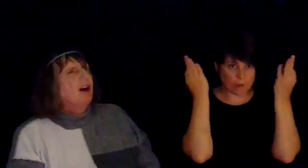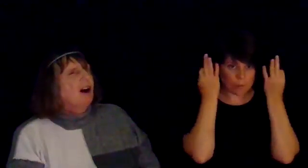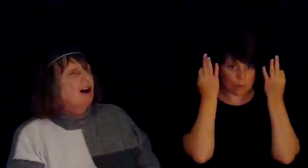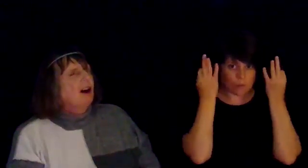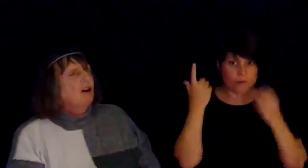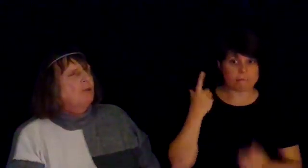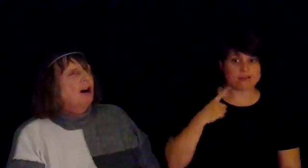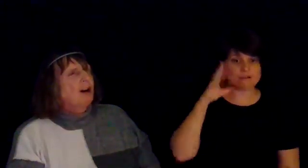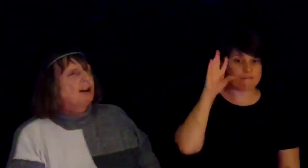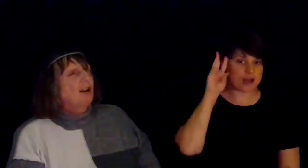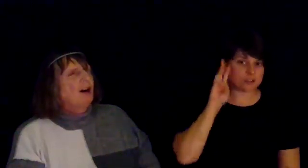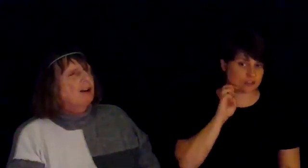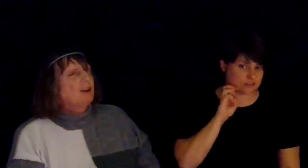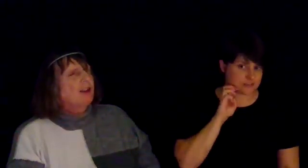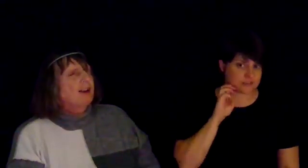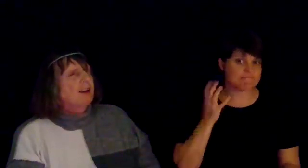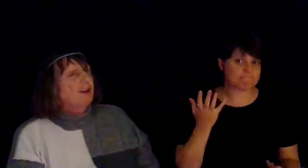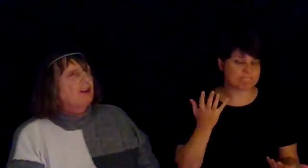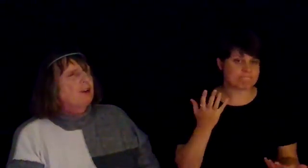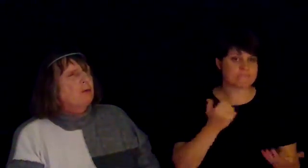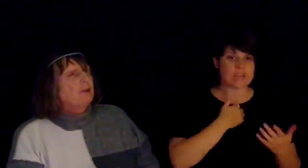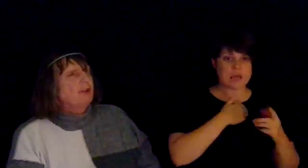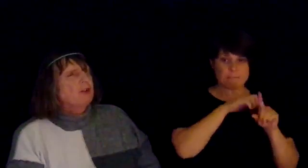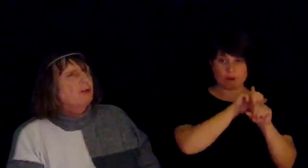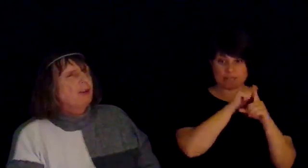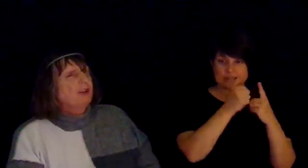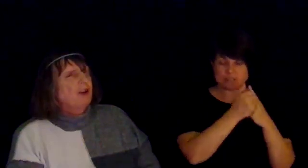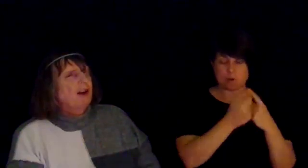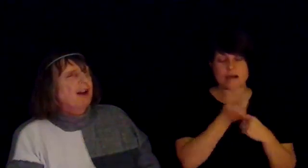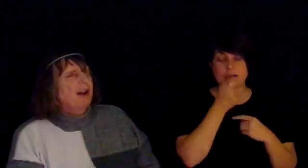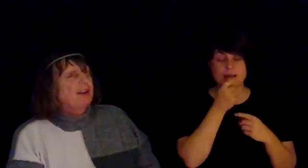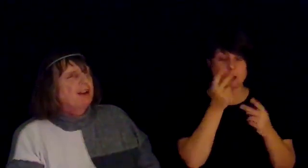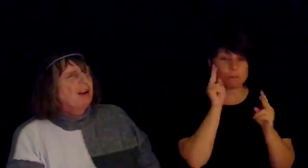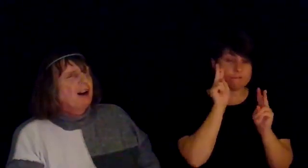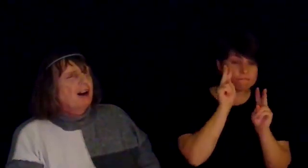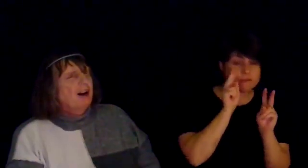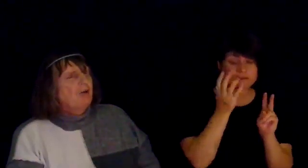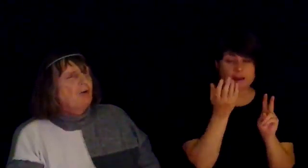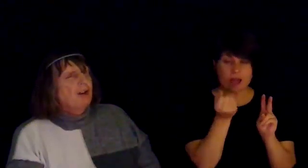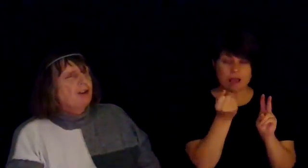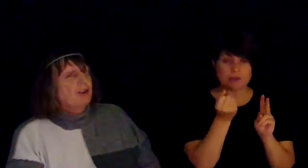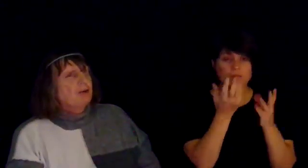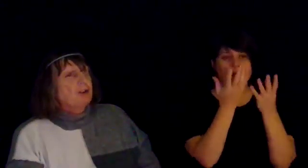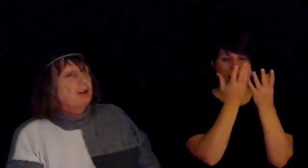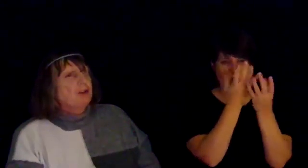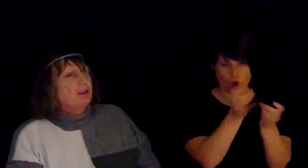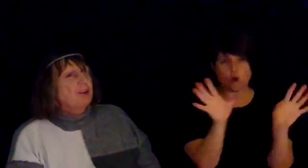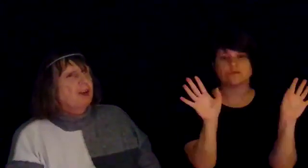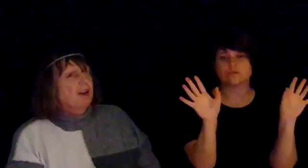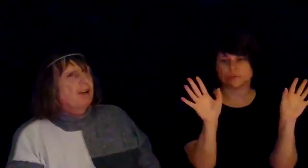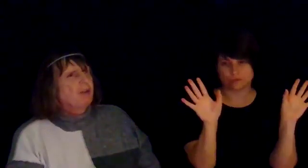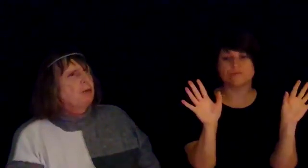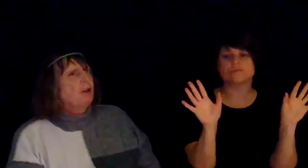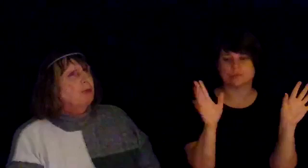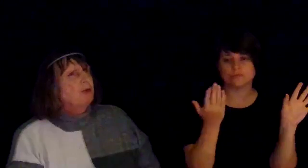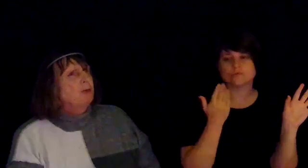case, I lost that little bit of residual vision that I had. So, you know, it